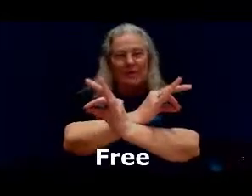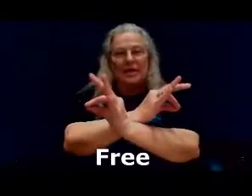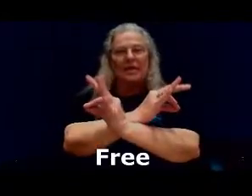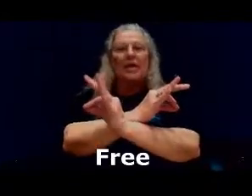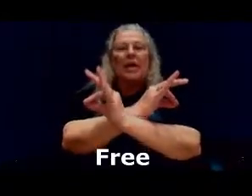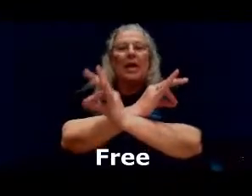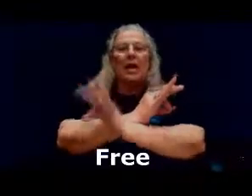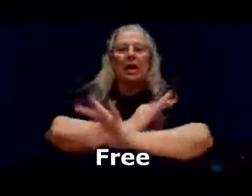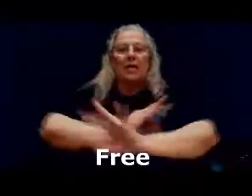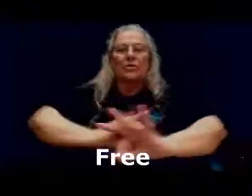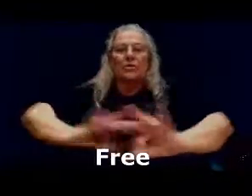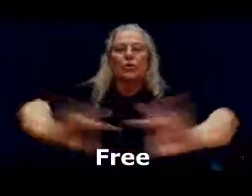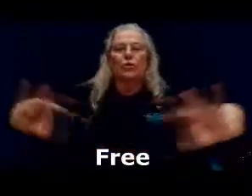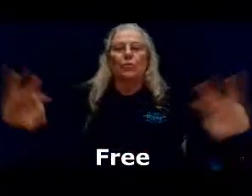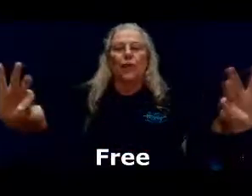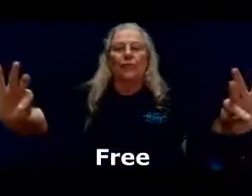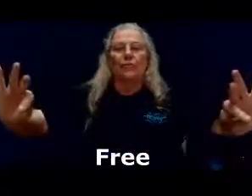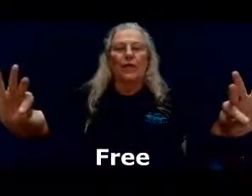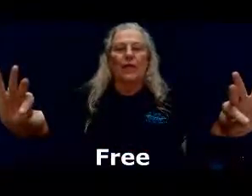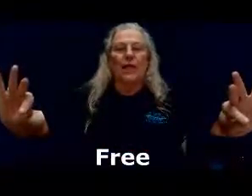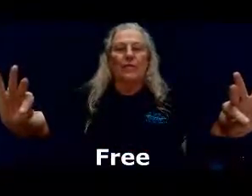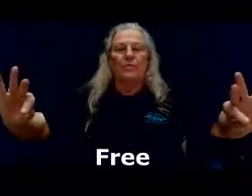crossing? To break free.